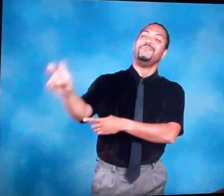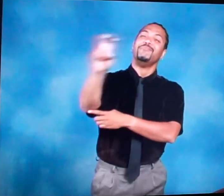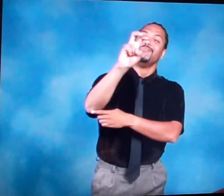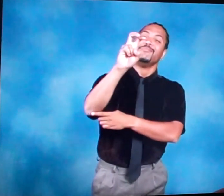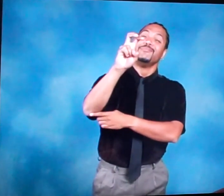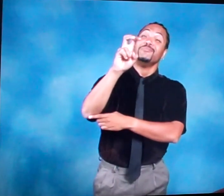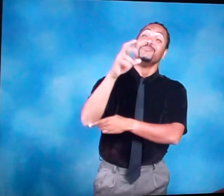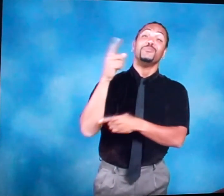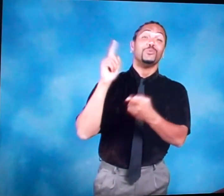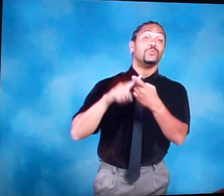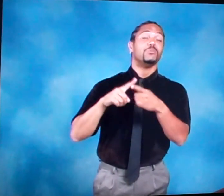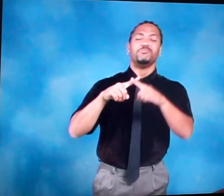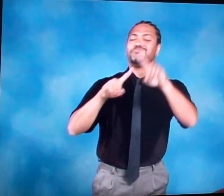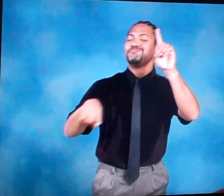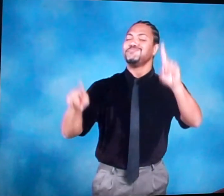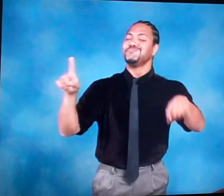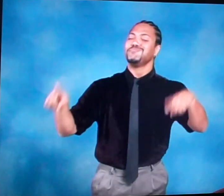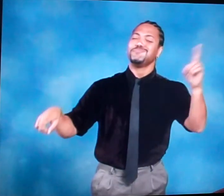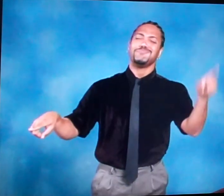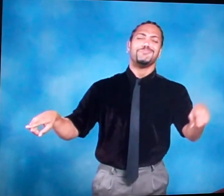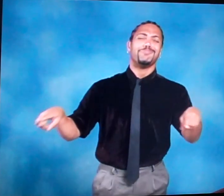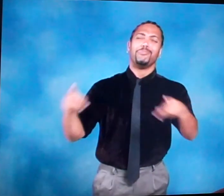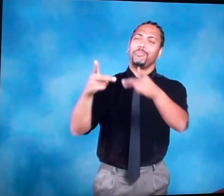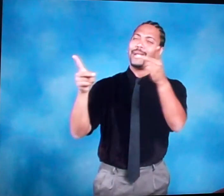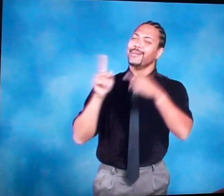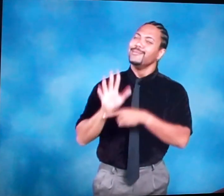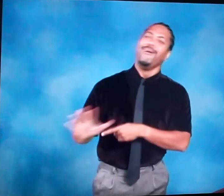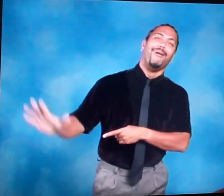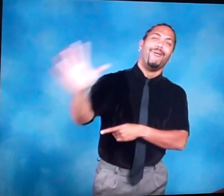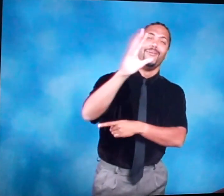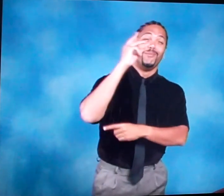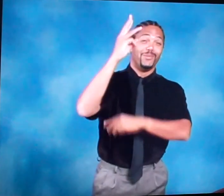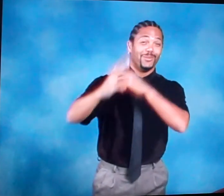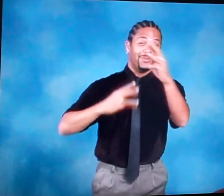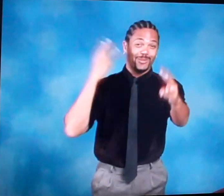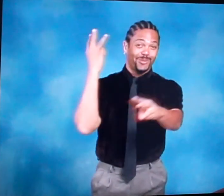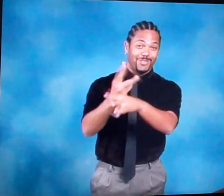like the student government and everything like that in the tour. And there's a variety of places and things to see.